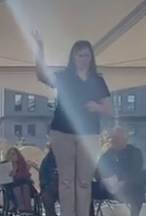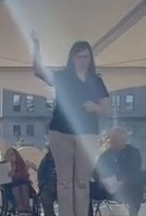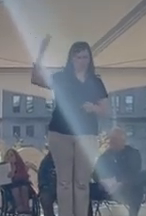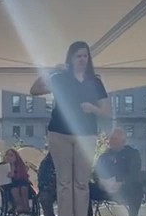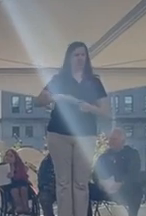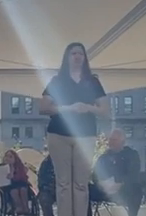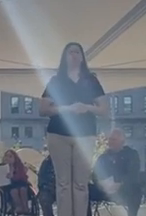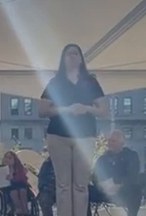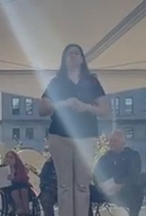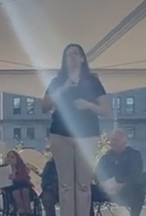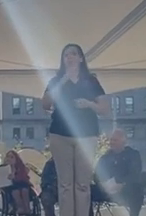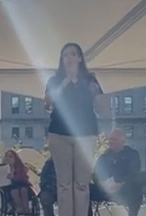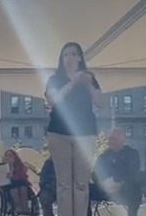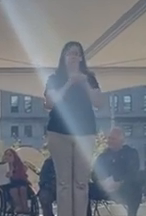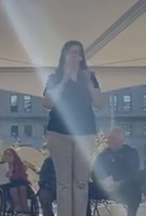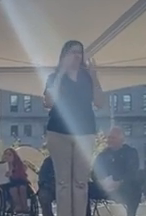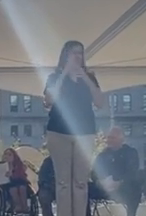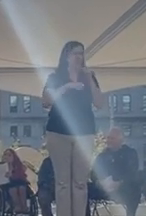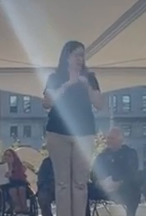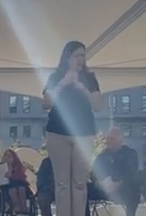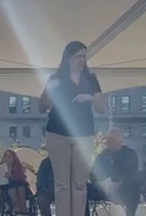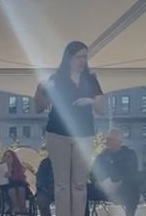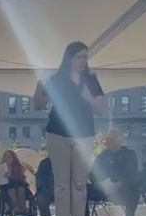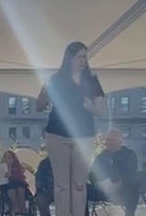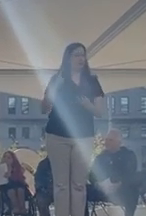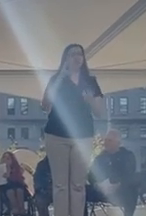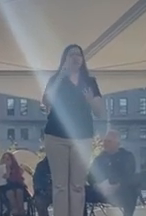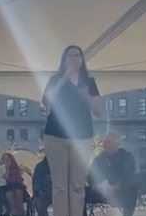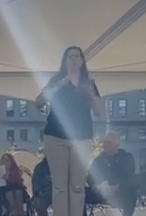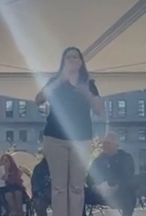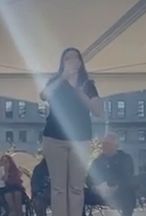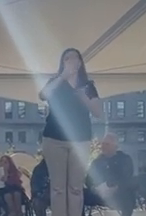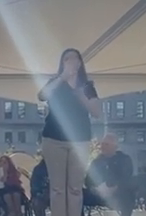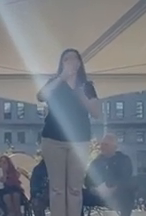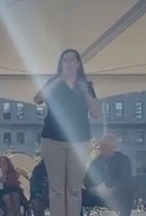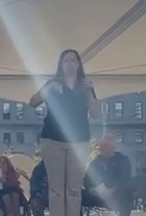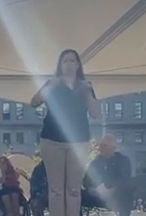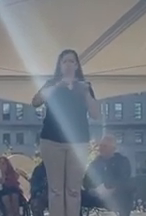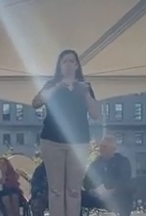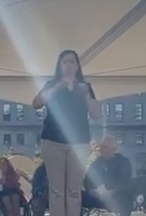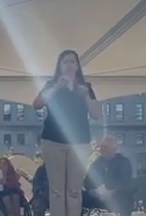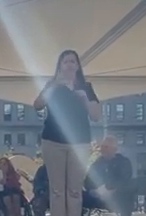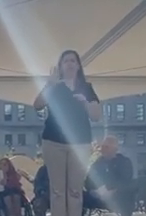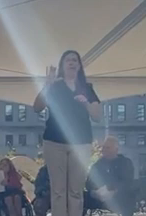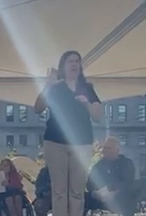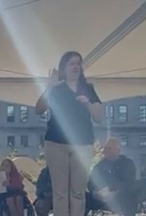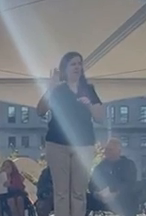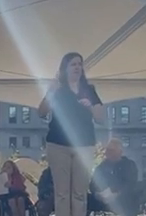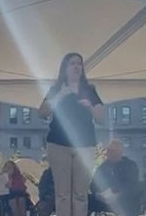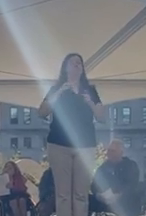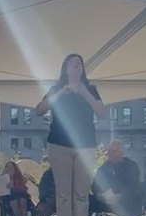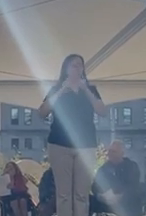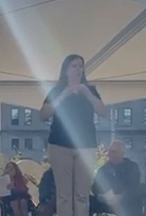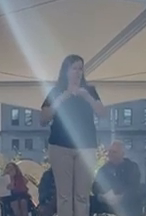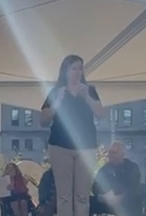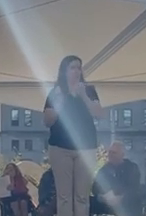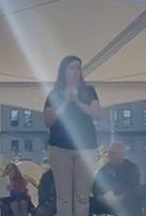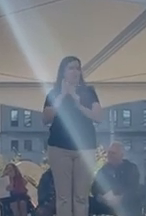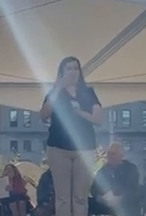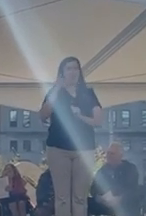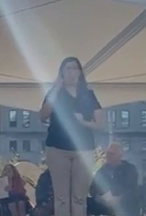And also for years, at University Circle Incorporated, our friend at Wade Oval